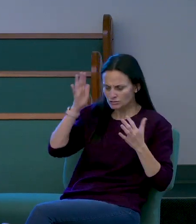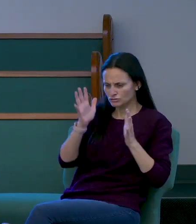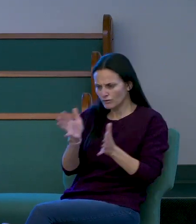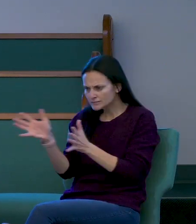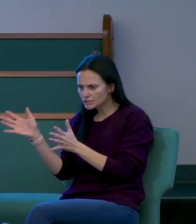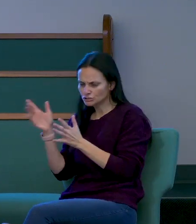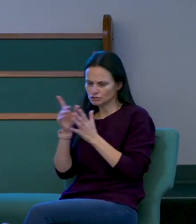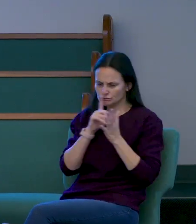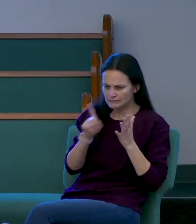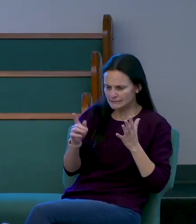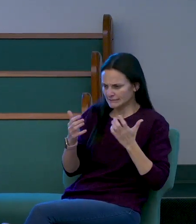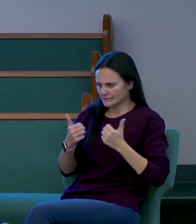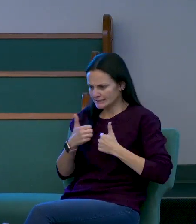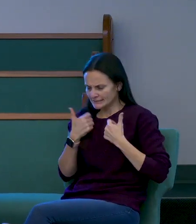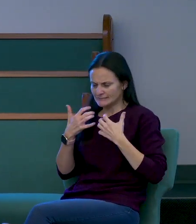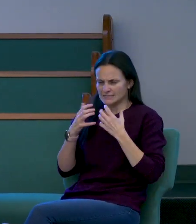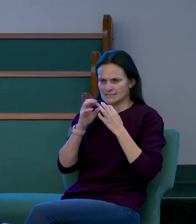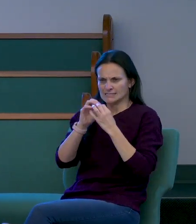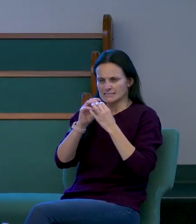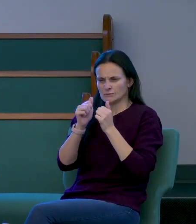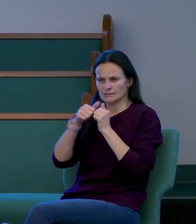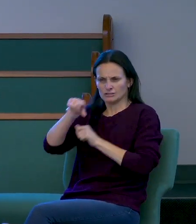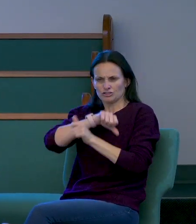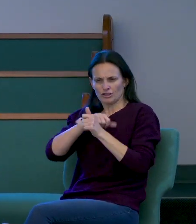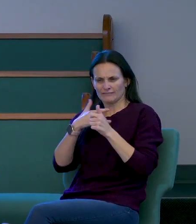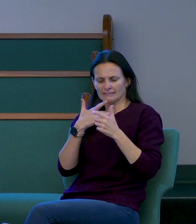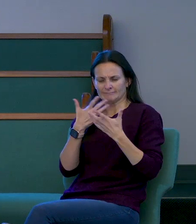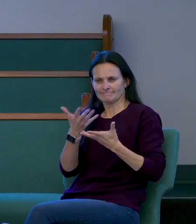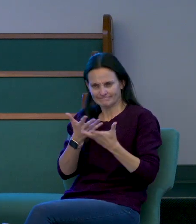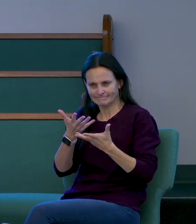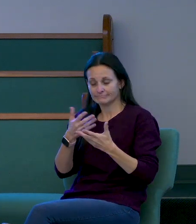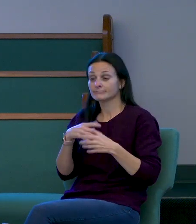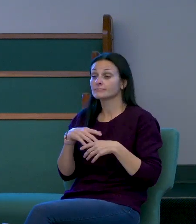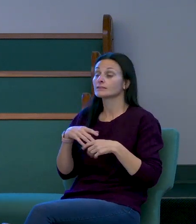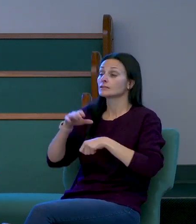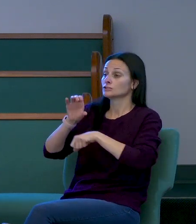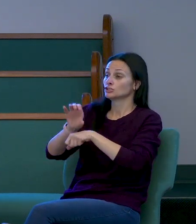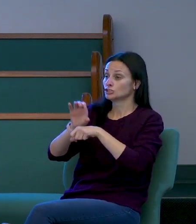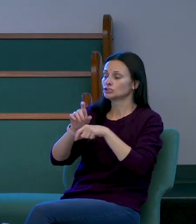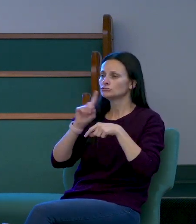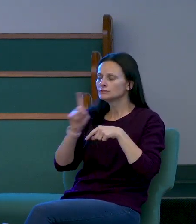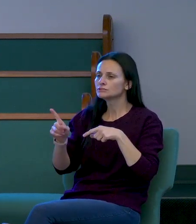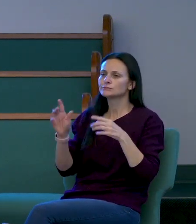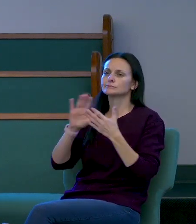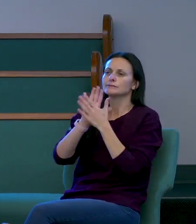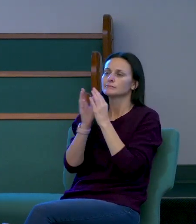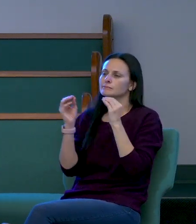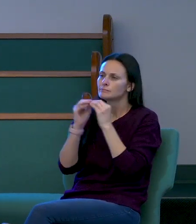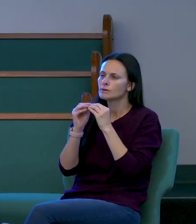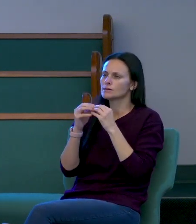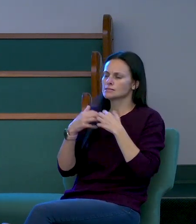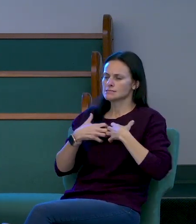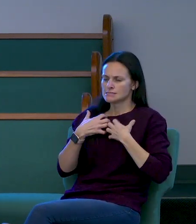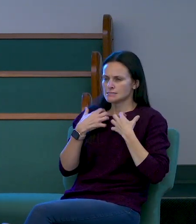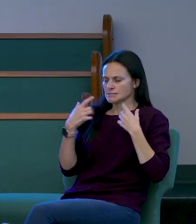and really living at odds with one another. If you've been following, the church has just gotten more and more conflicted